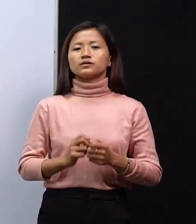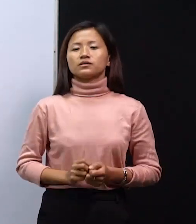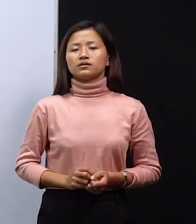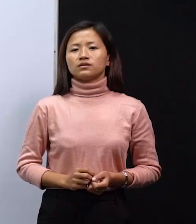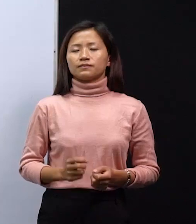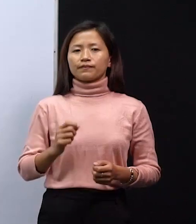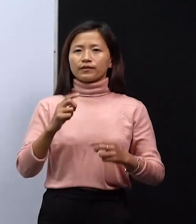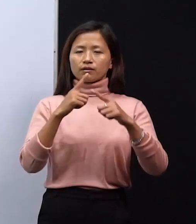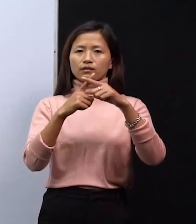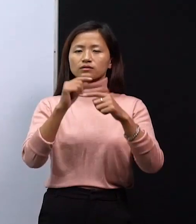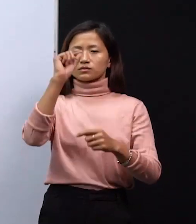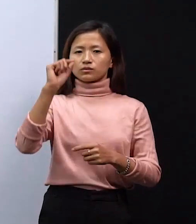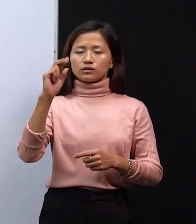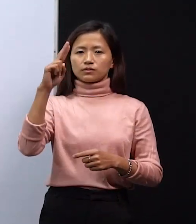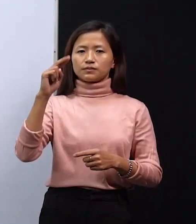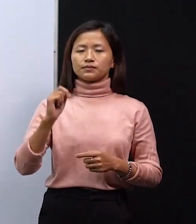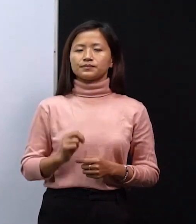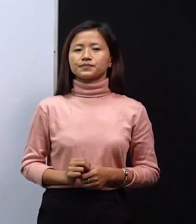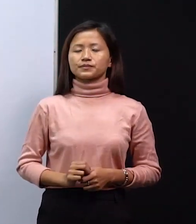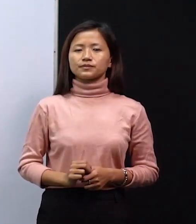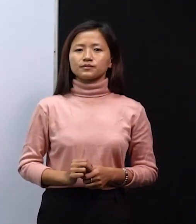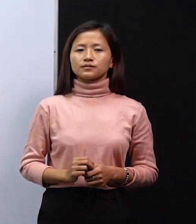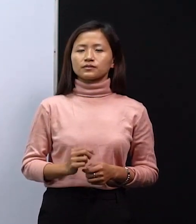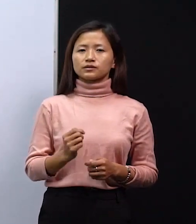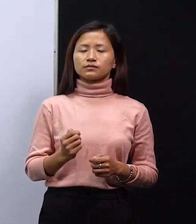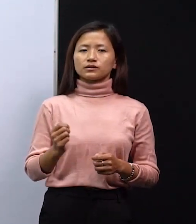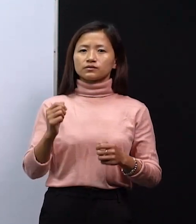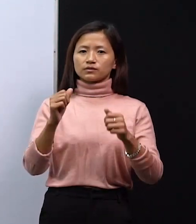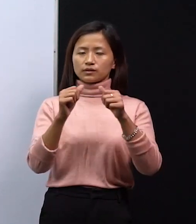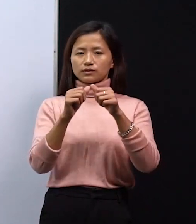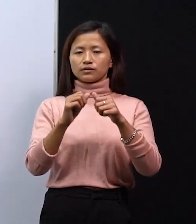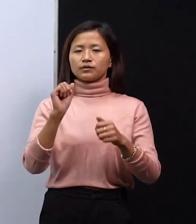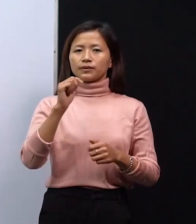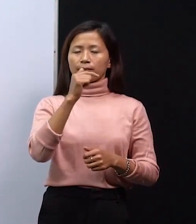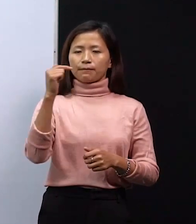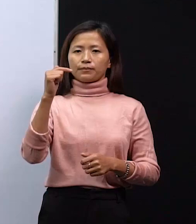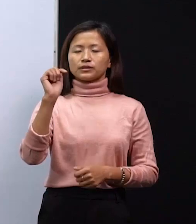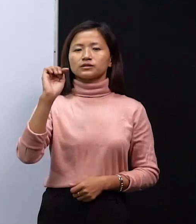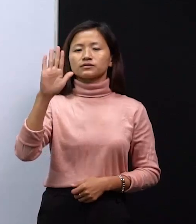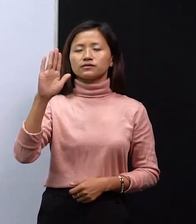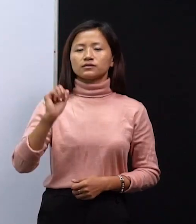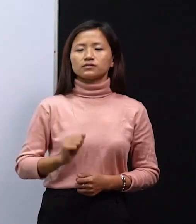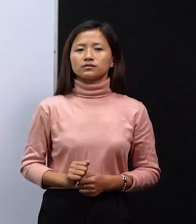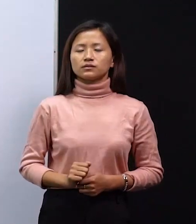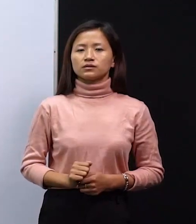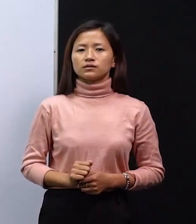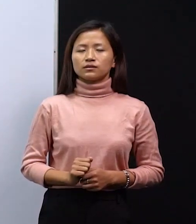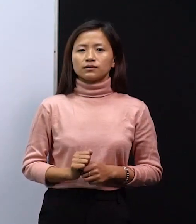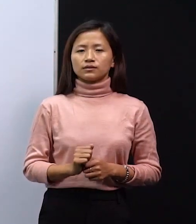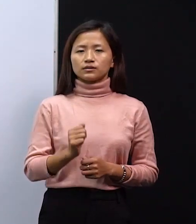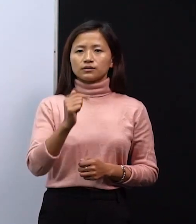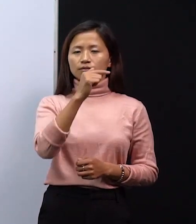X squared plus, in place of a, minus 5. In place of